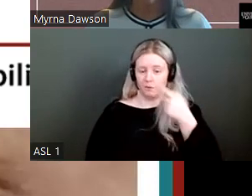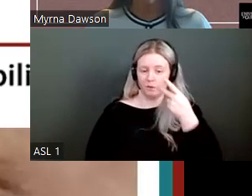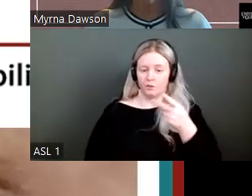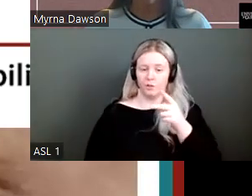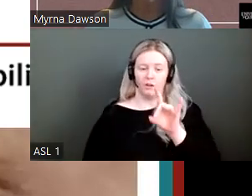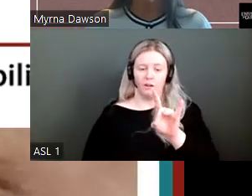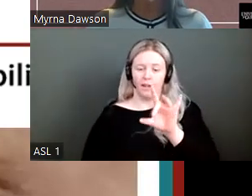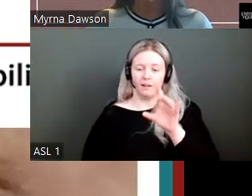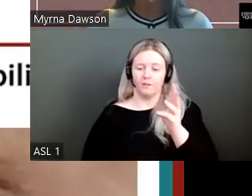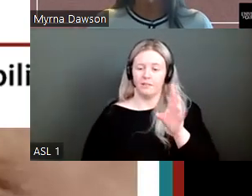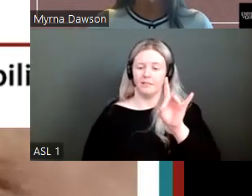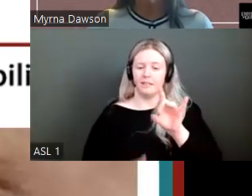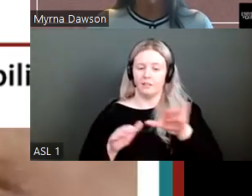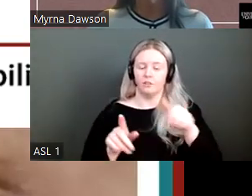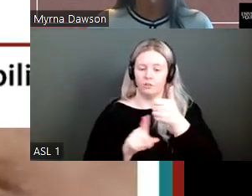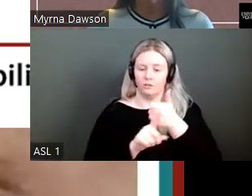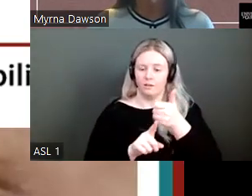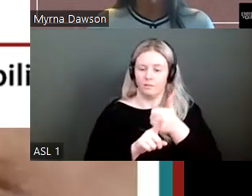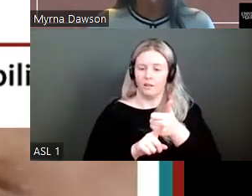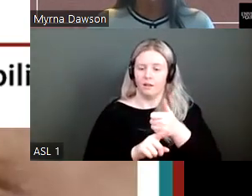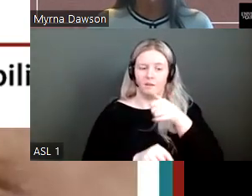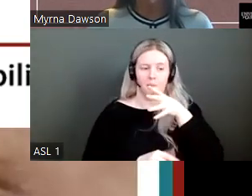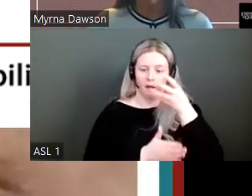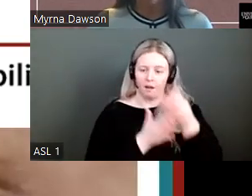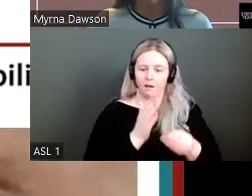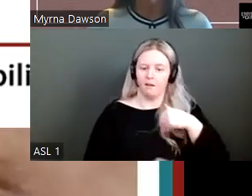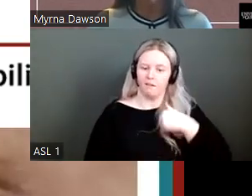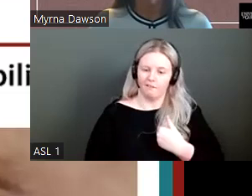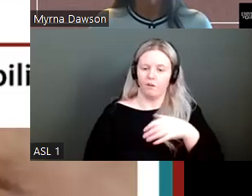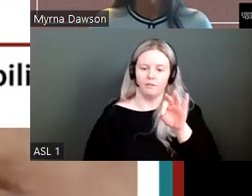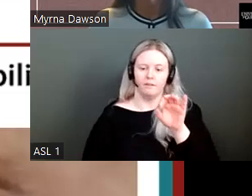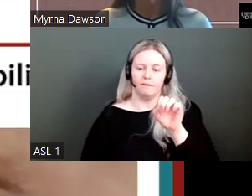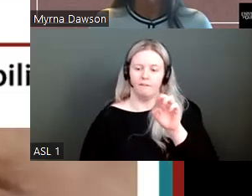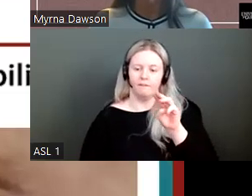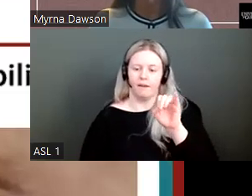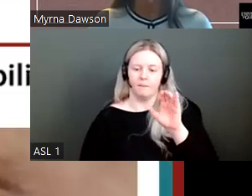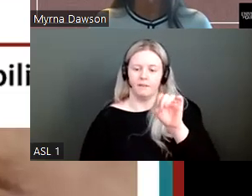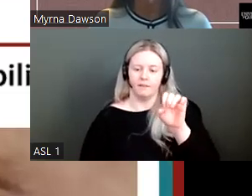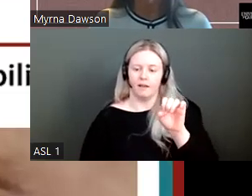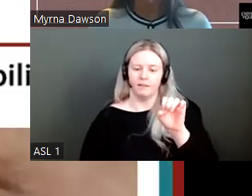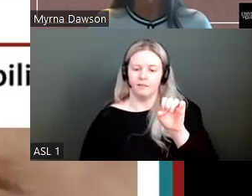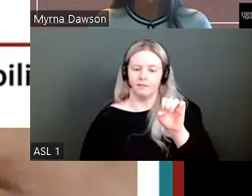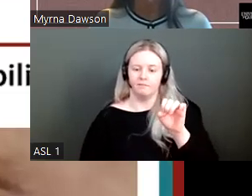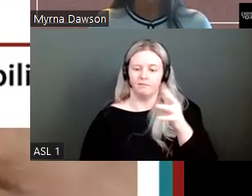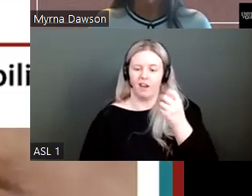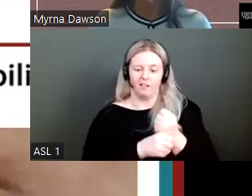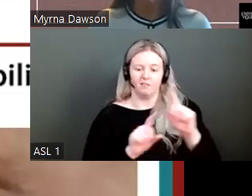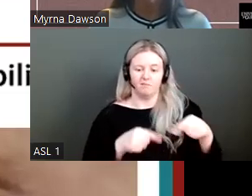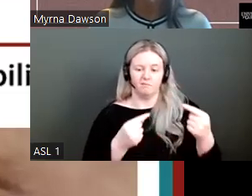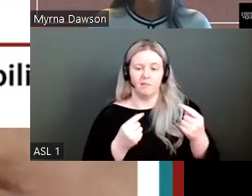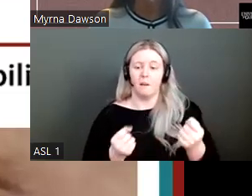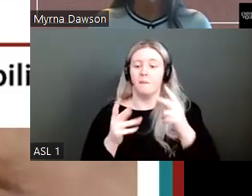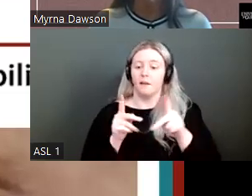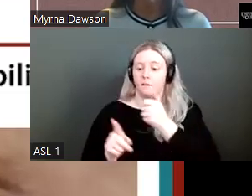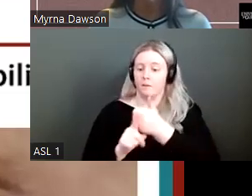868 children had lost their mothers to femicide in the past 5 years alone. Many of these children will also have lost their fathers